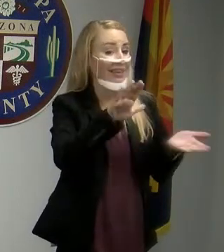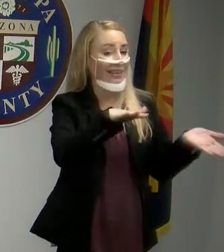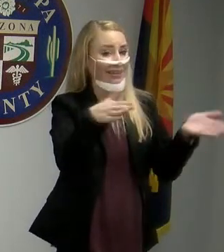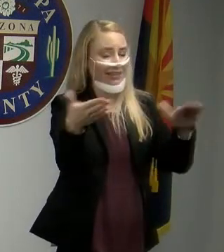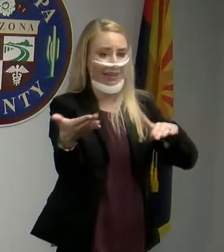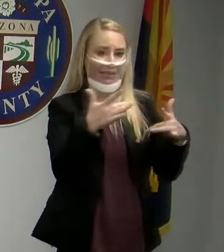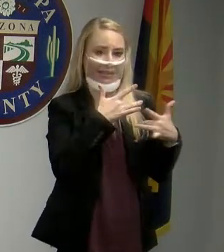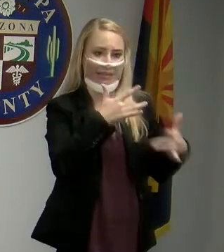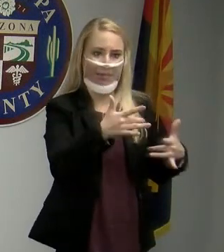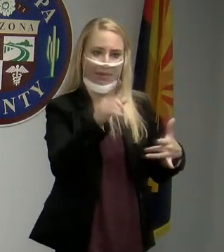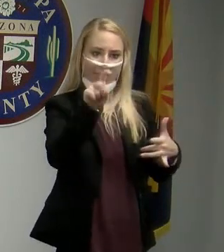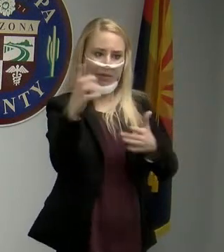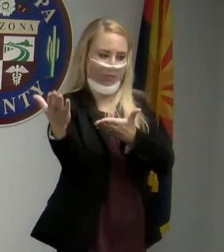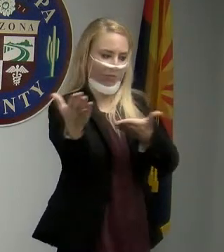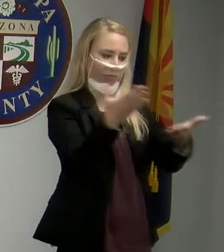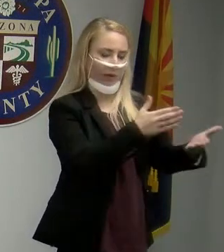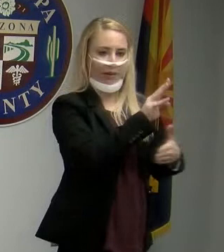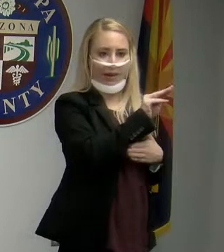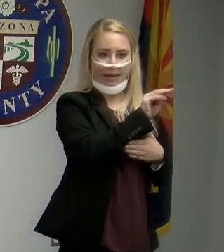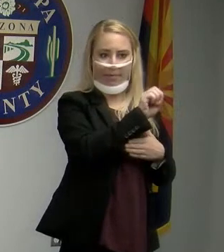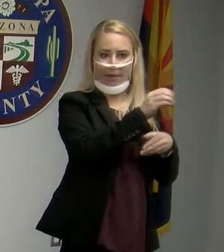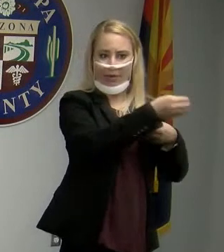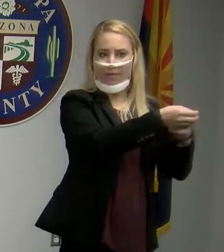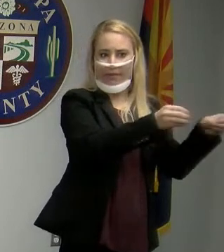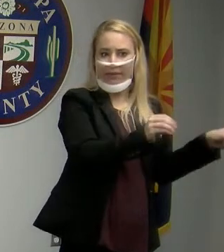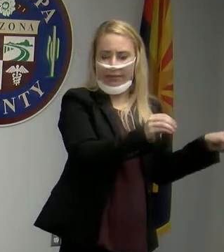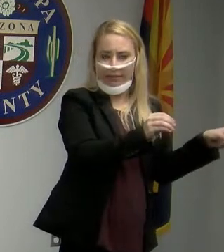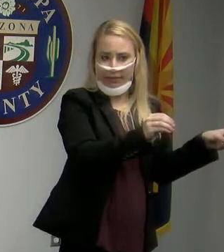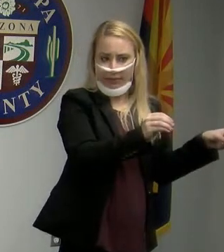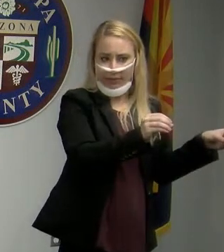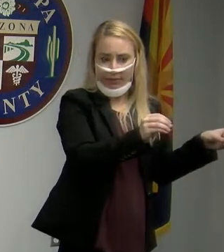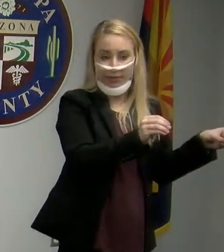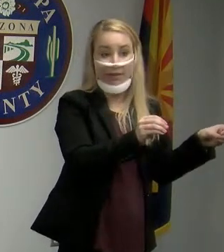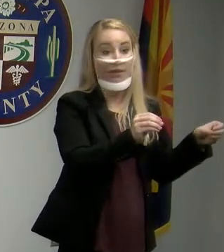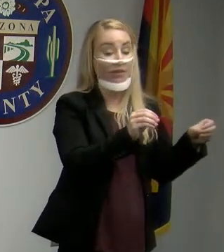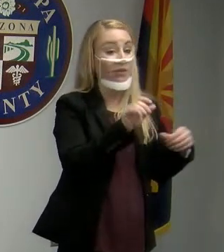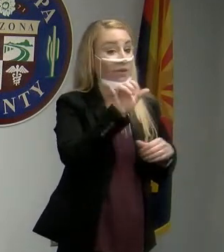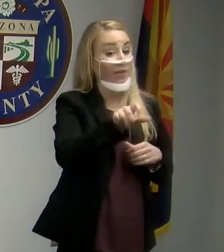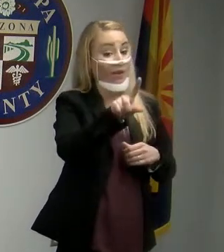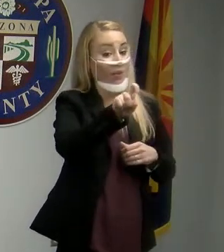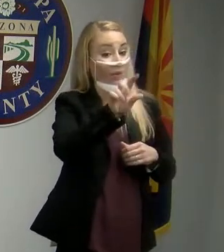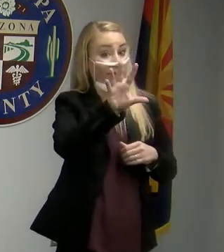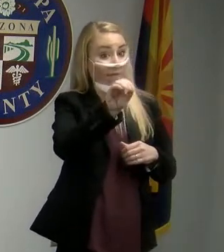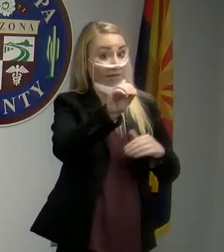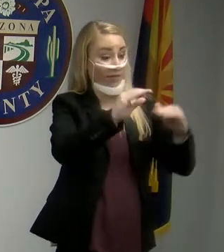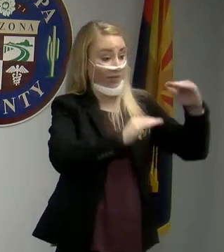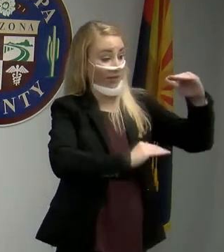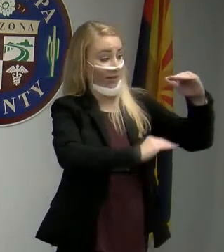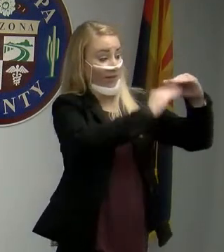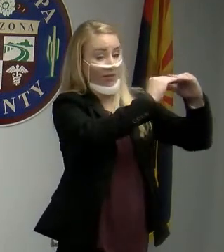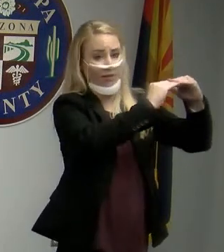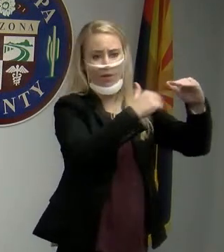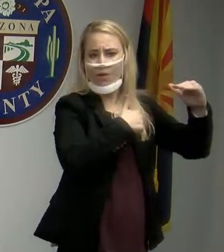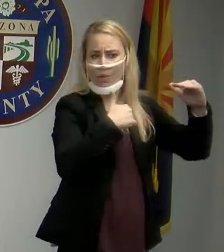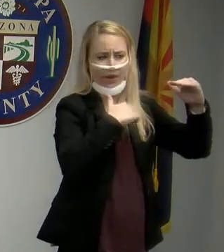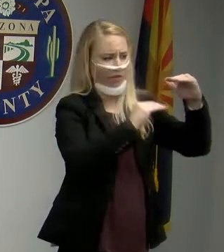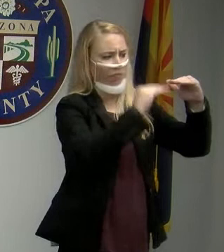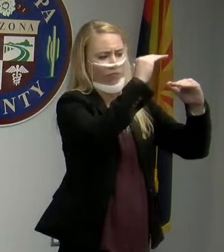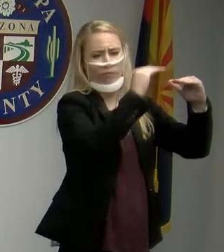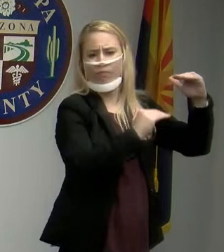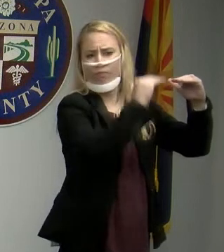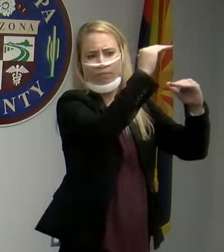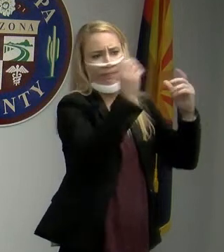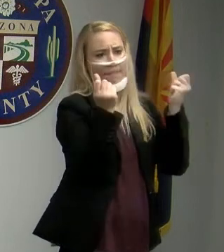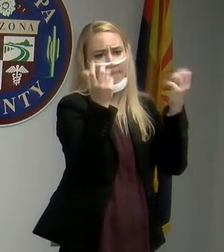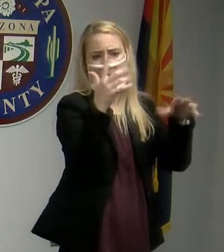of those come to the medical examiner's office. So we, again, have exceeded the 150 internal capacity a number of times over the years. But to